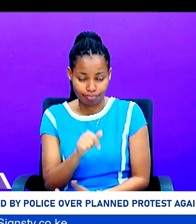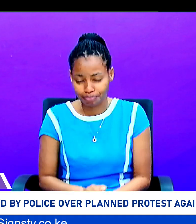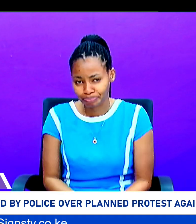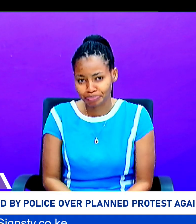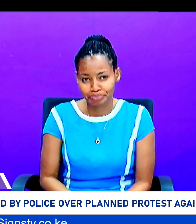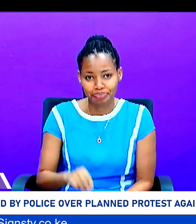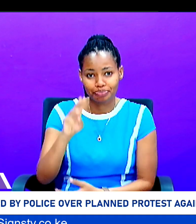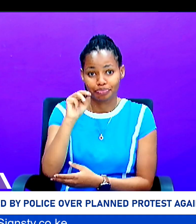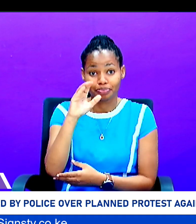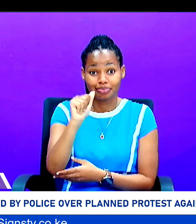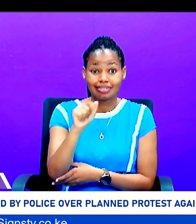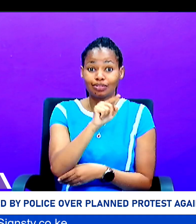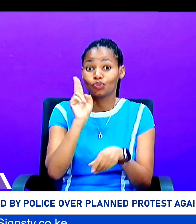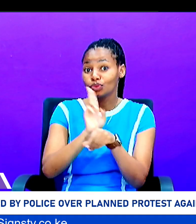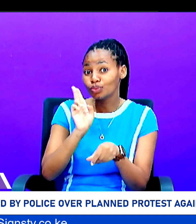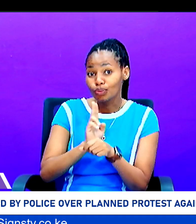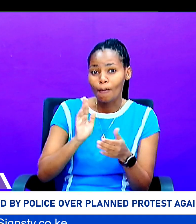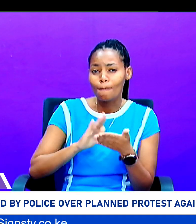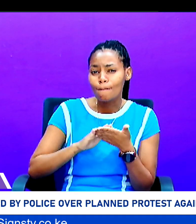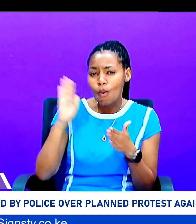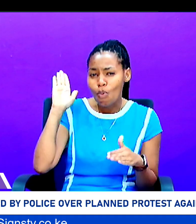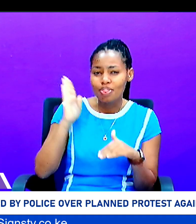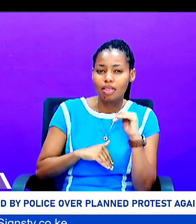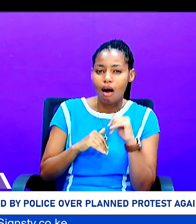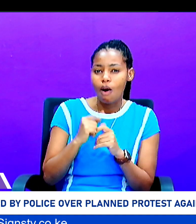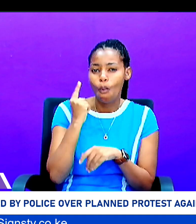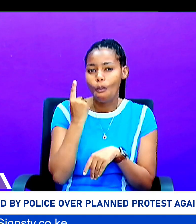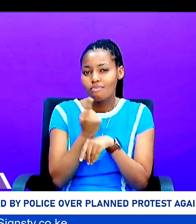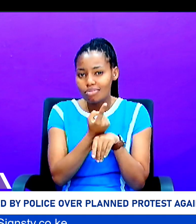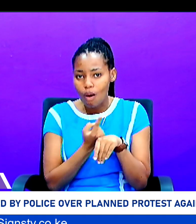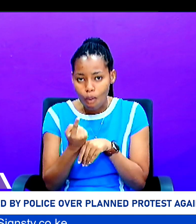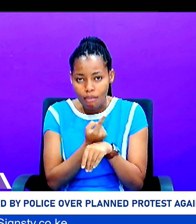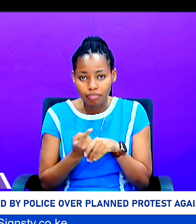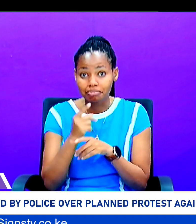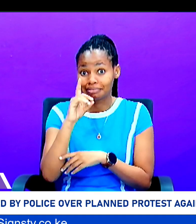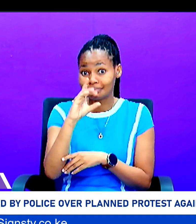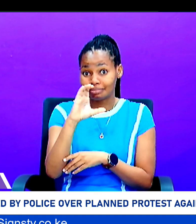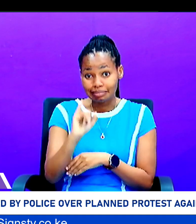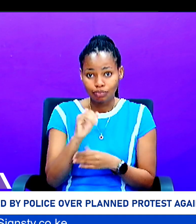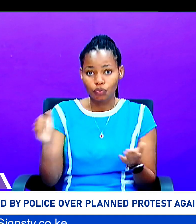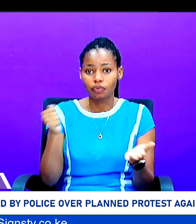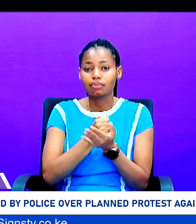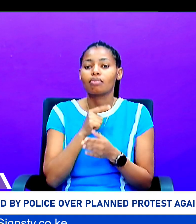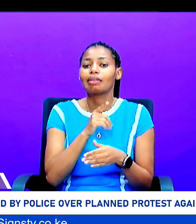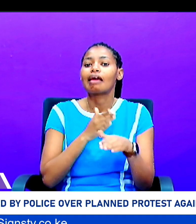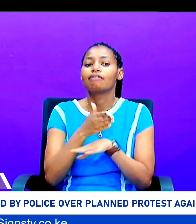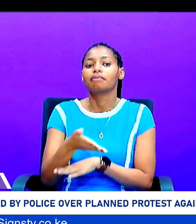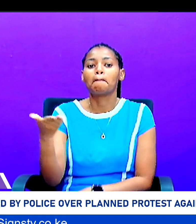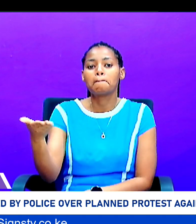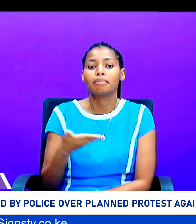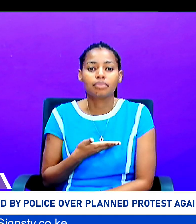officer regarding allegation that he is organizing a protest against an investor in the Yala Swamp.